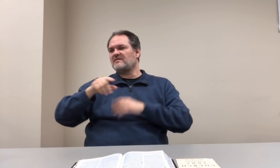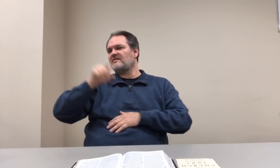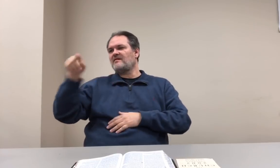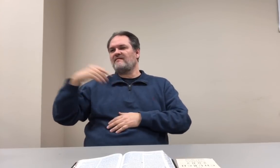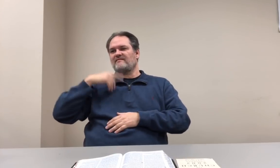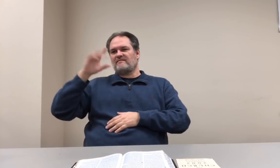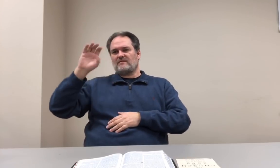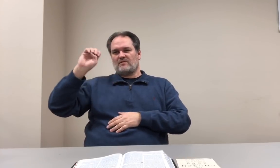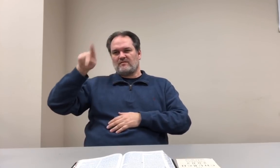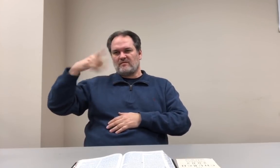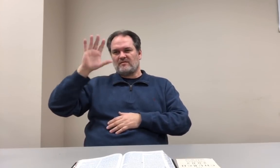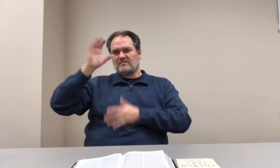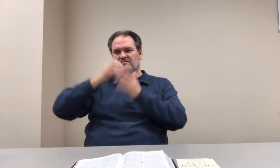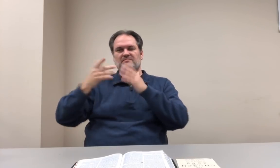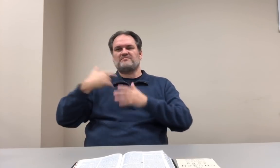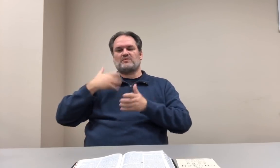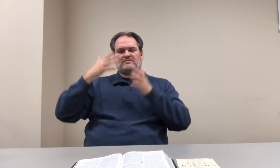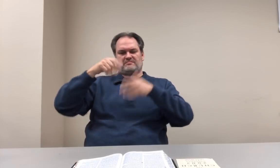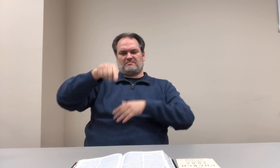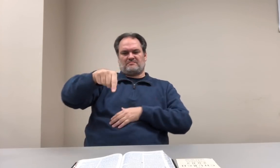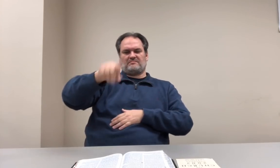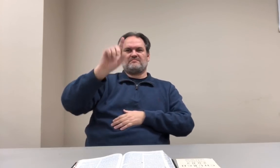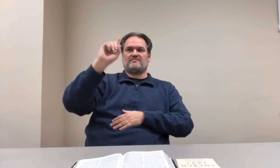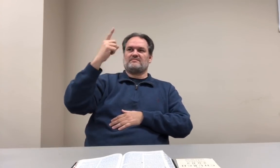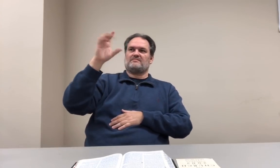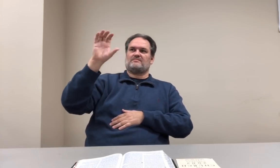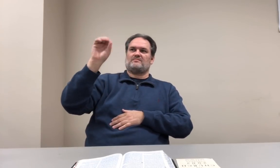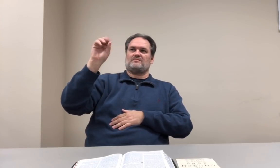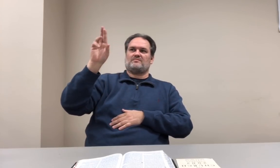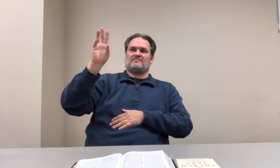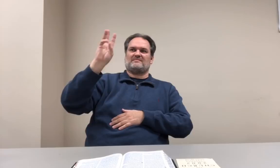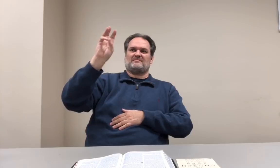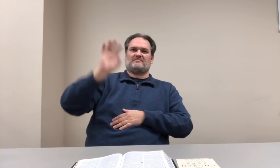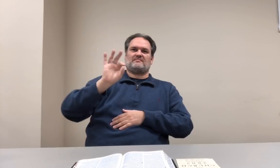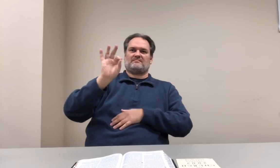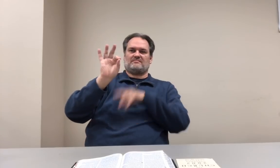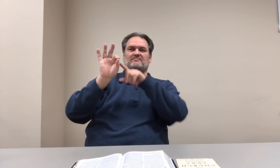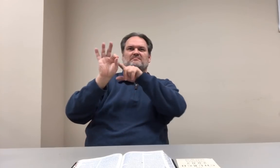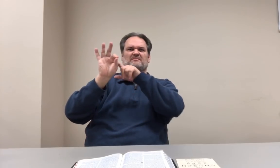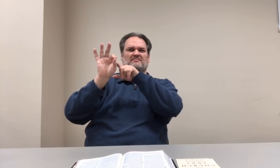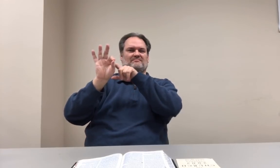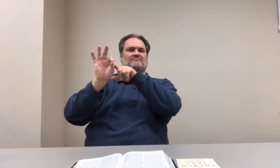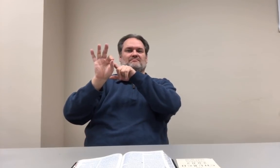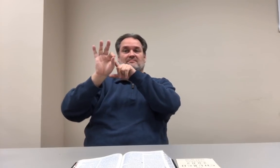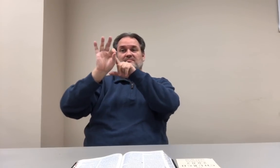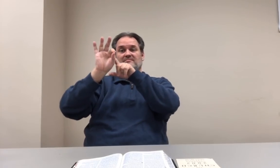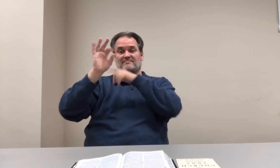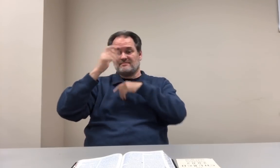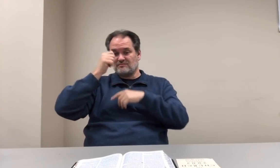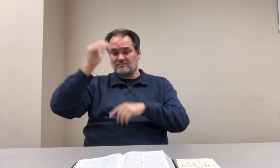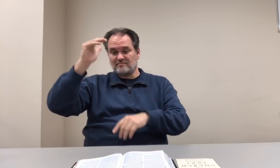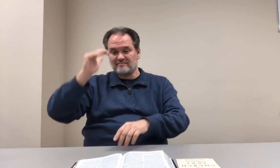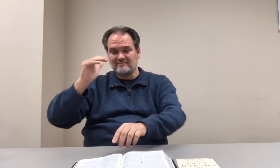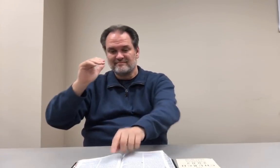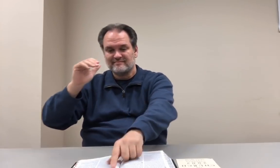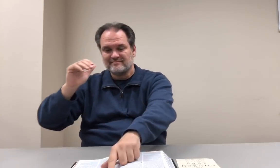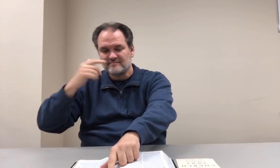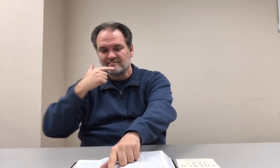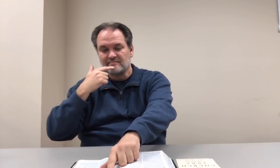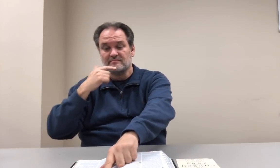not necessarily a good thing. If you are incredibly wicked and immutable, that would be bad. Or